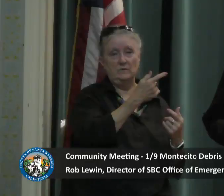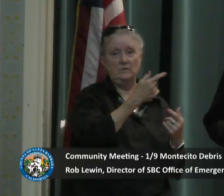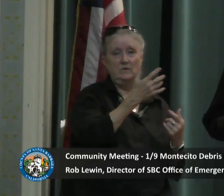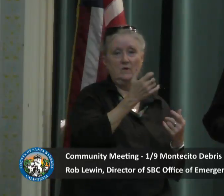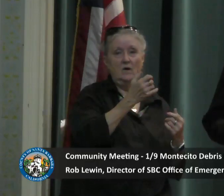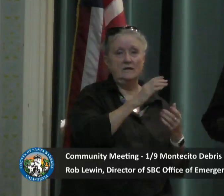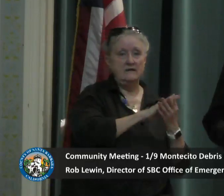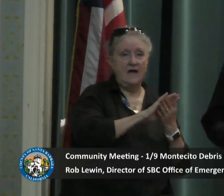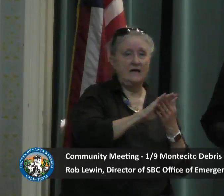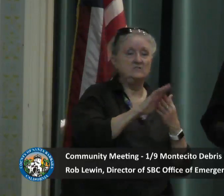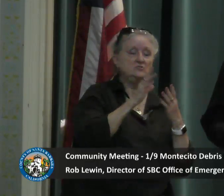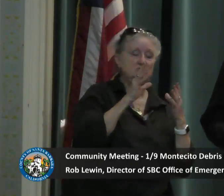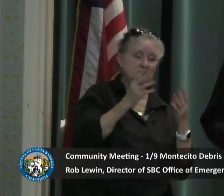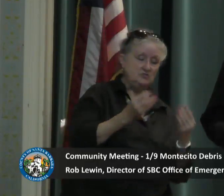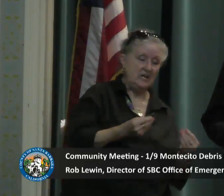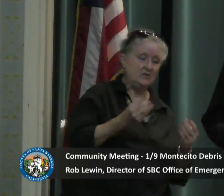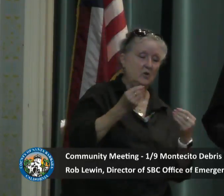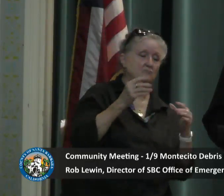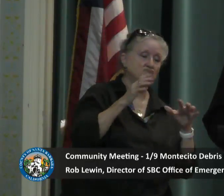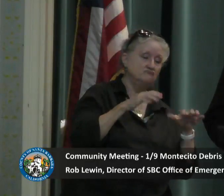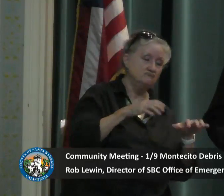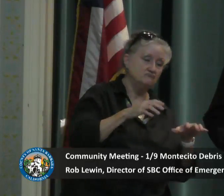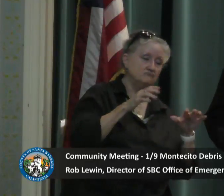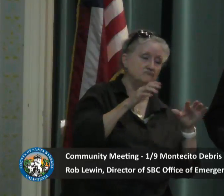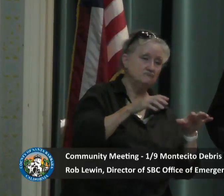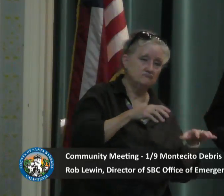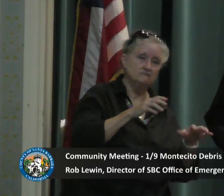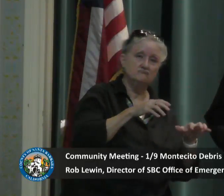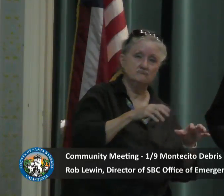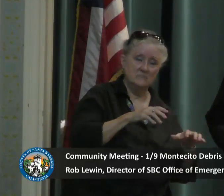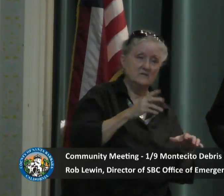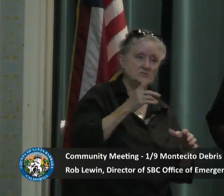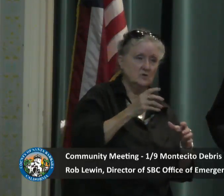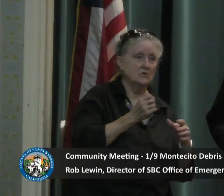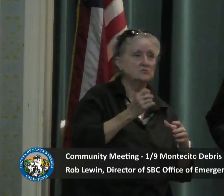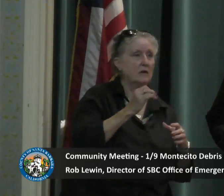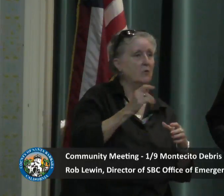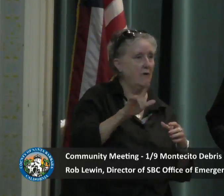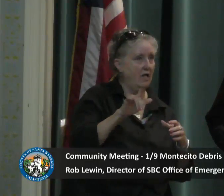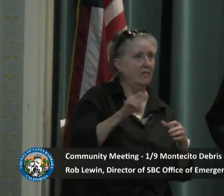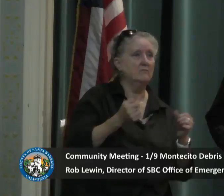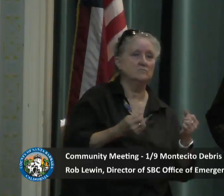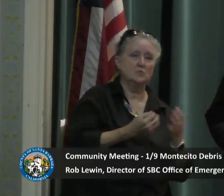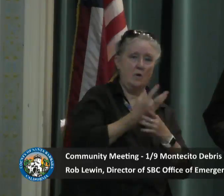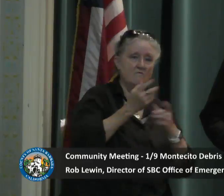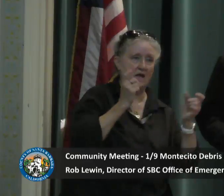want nice, gentle rain on our mountains so the chaparral will grow fast.